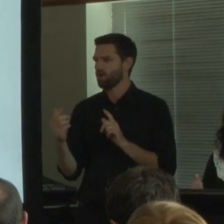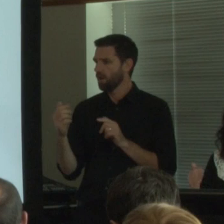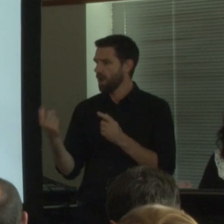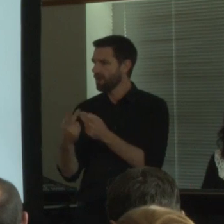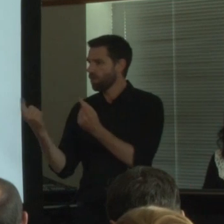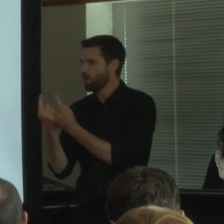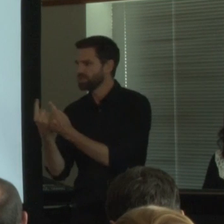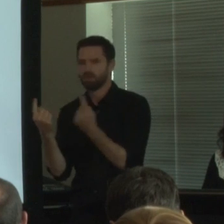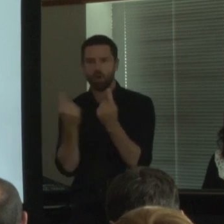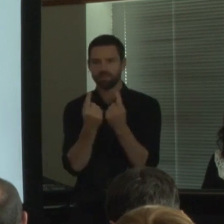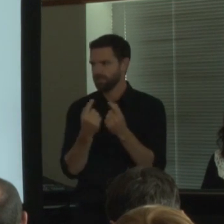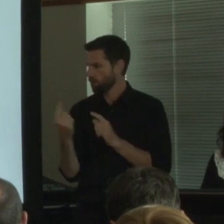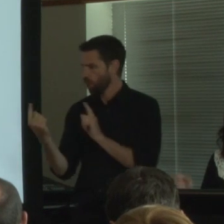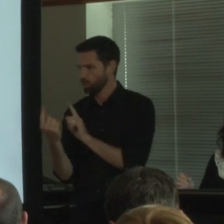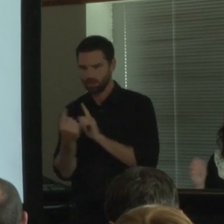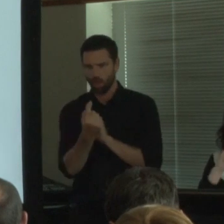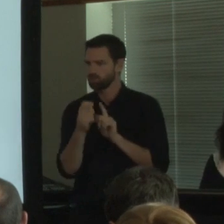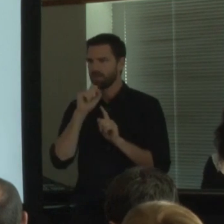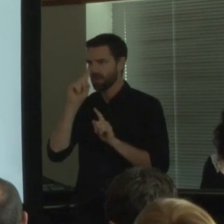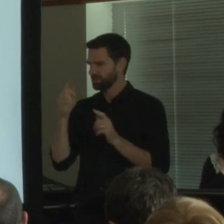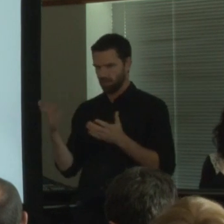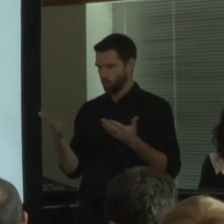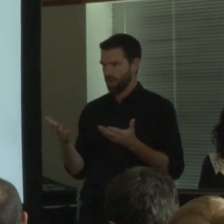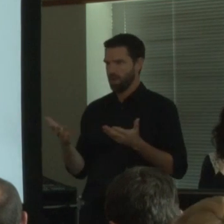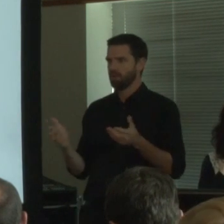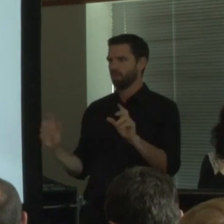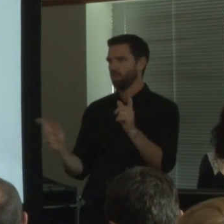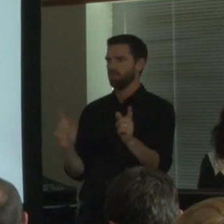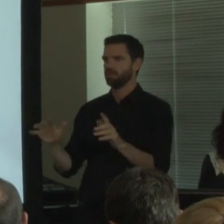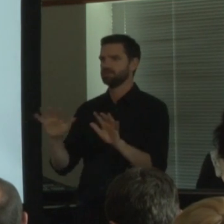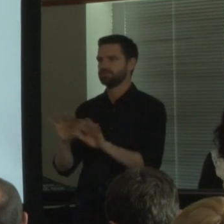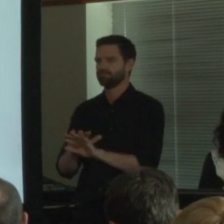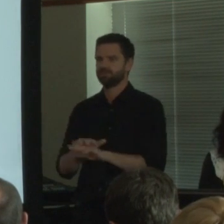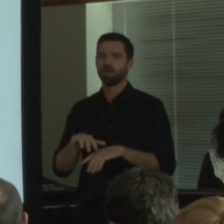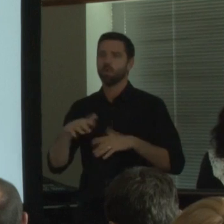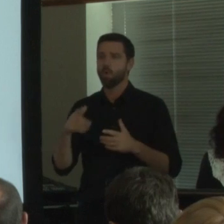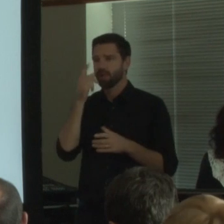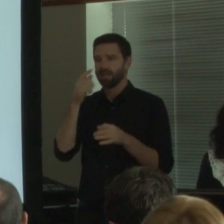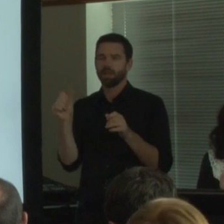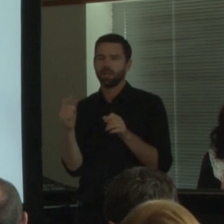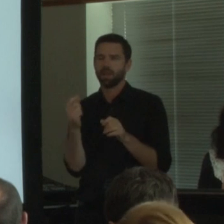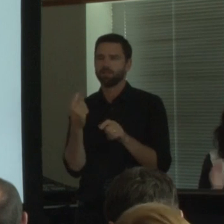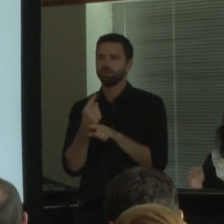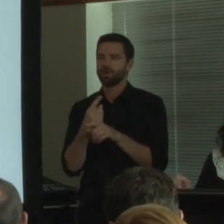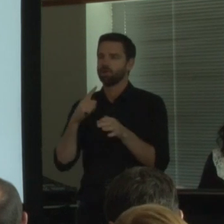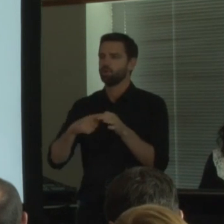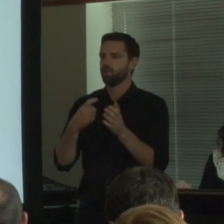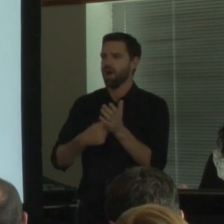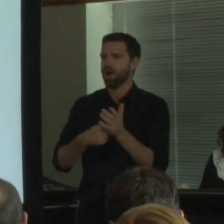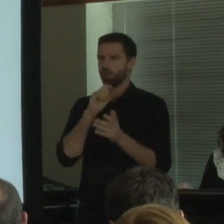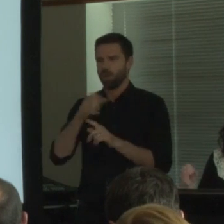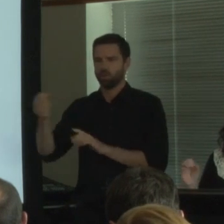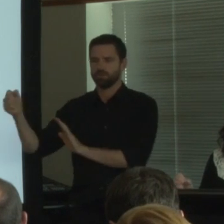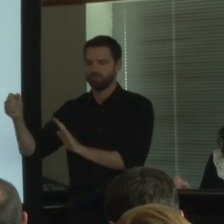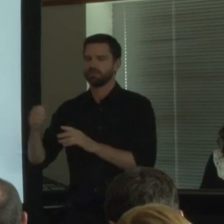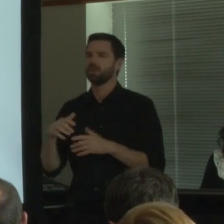going to differentiate about where you are. I then looked at QR technology, which I'll tell you a bit about later, It still needed a smartphone, but it didn't